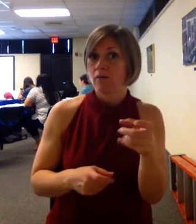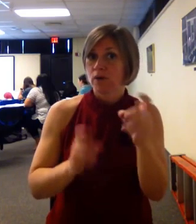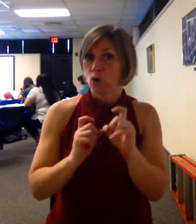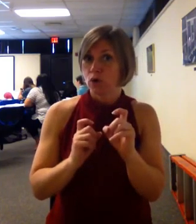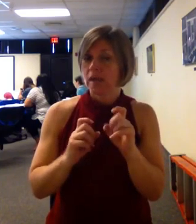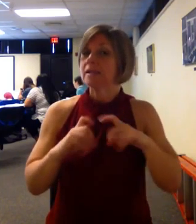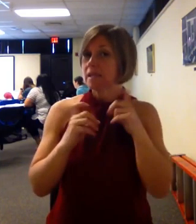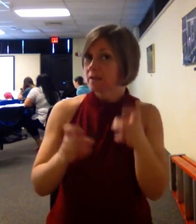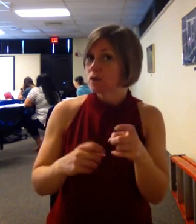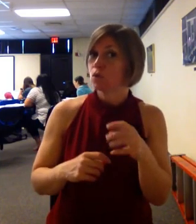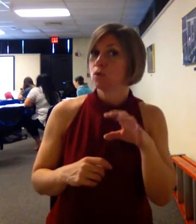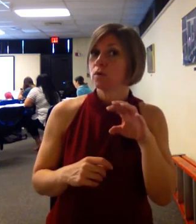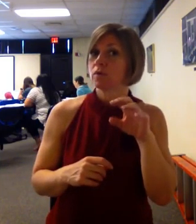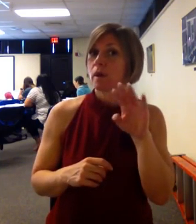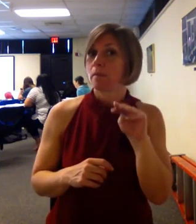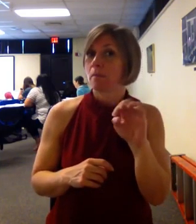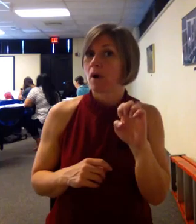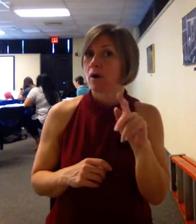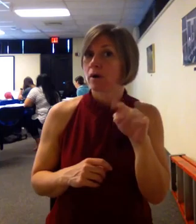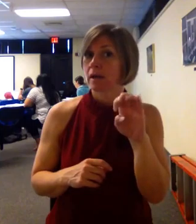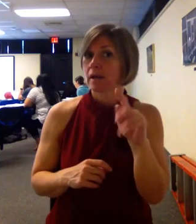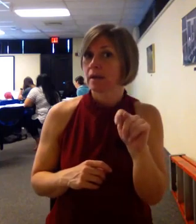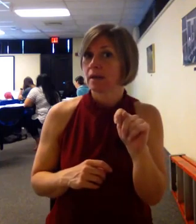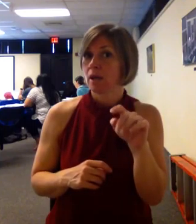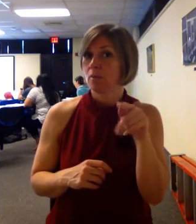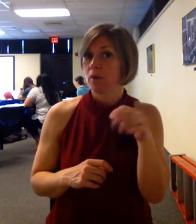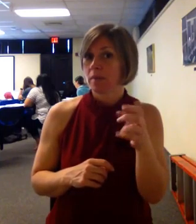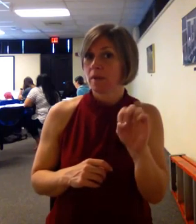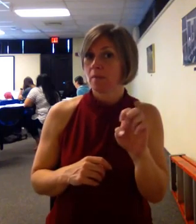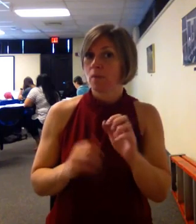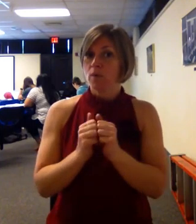time, assuming that you have a beta of 1.